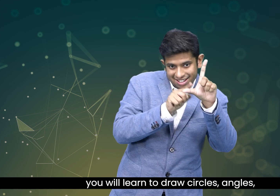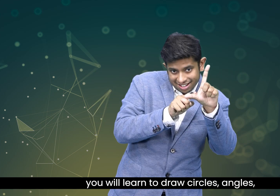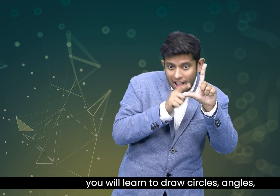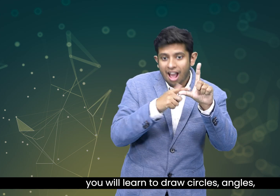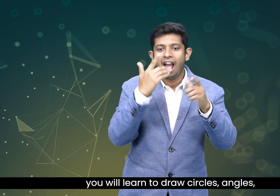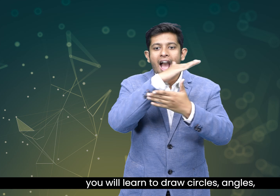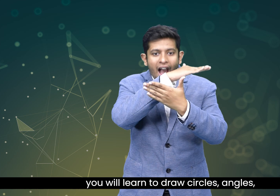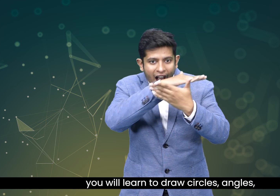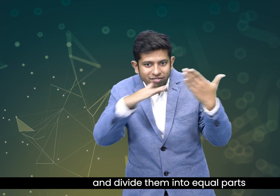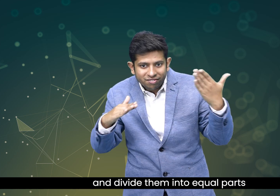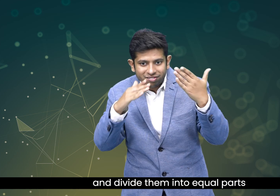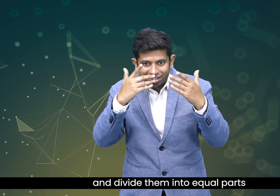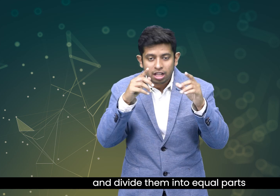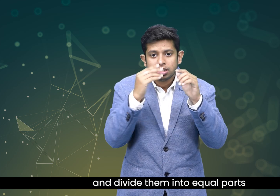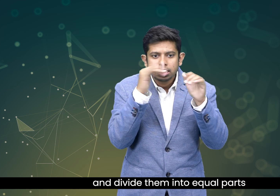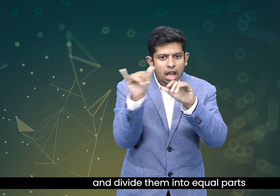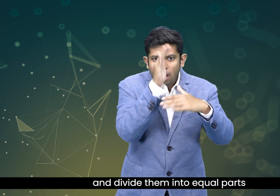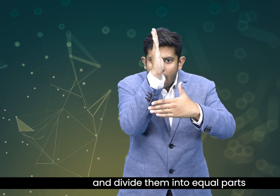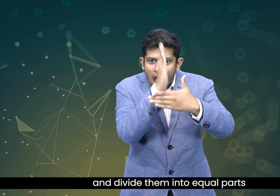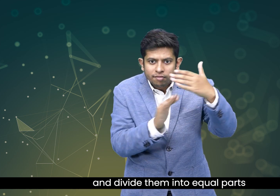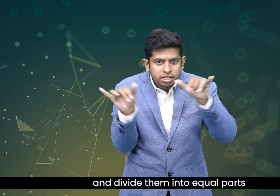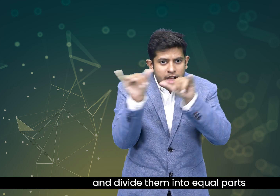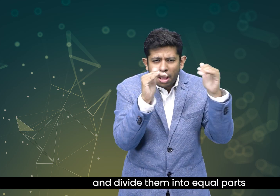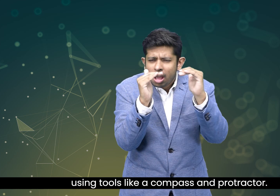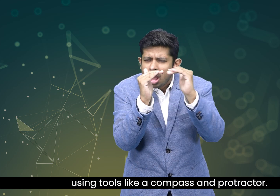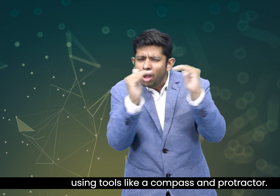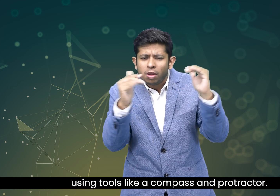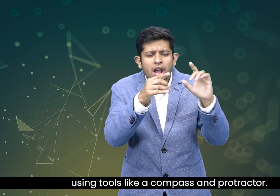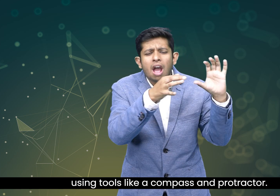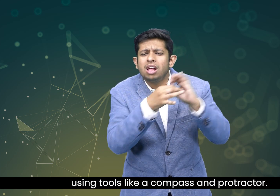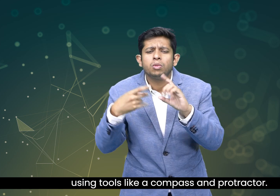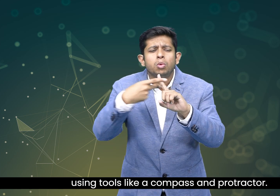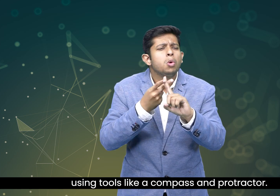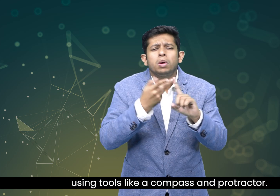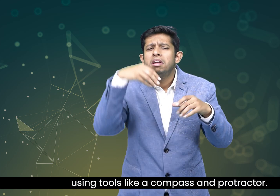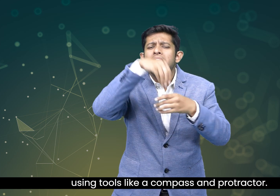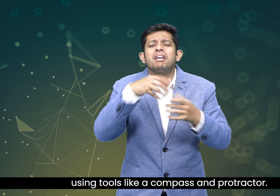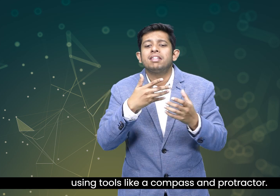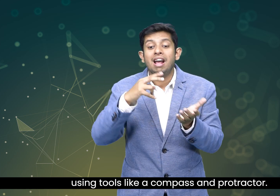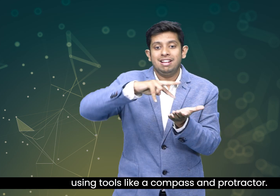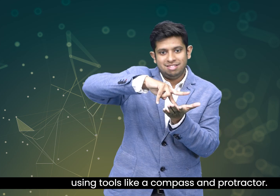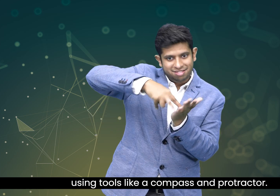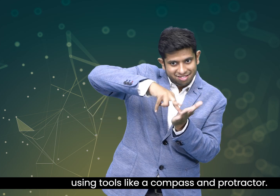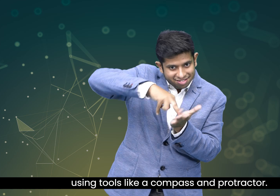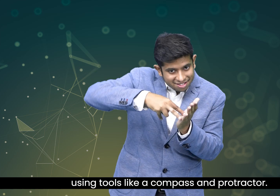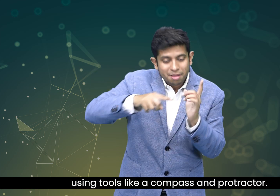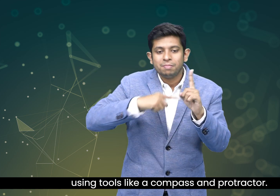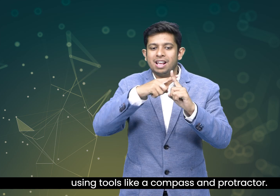angles, and divide them into equal parts using tools like a compass and protractor.